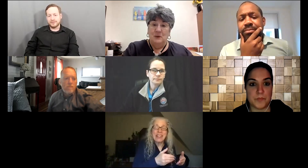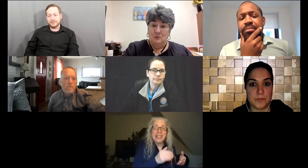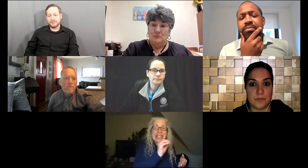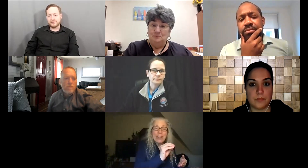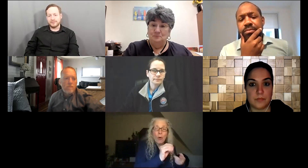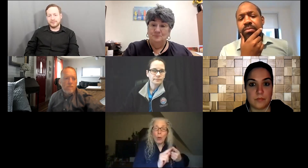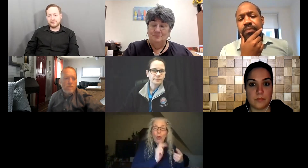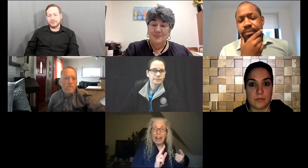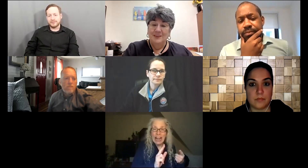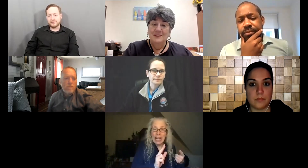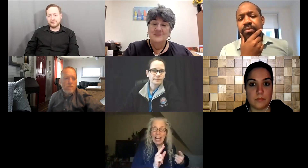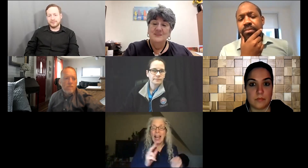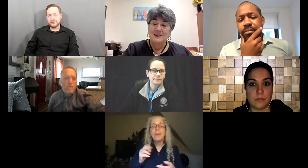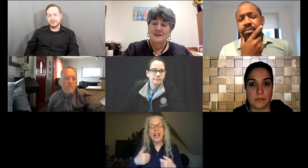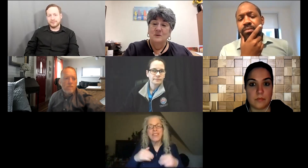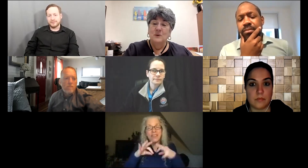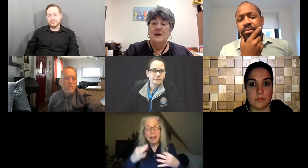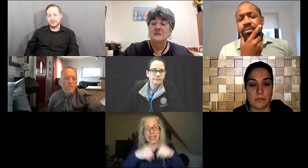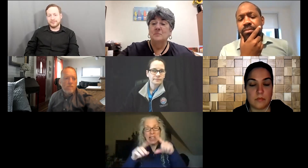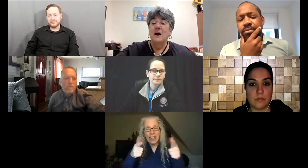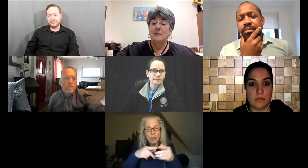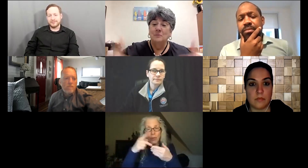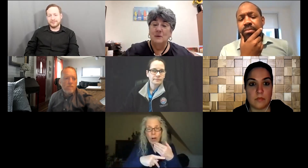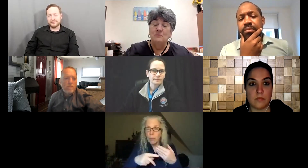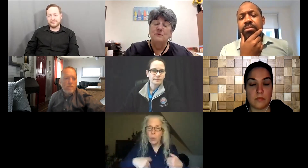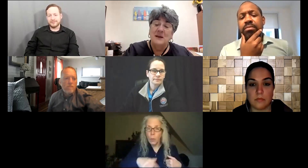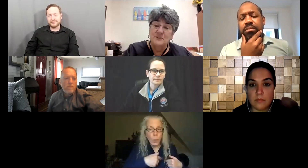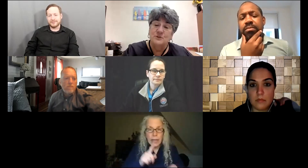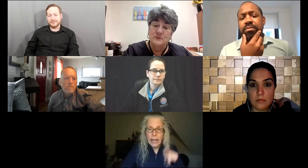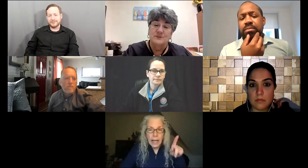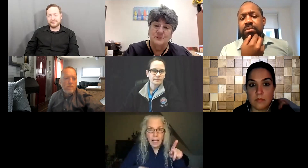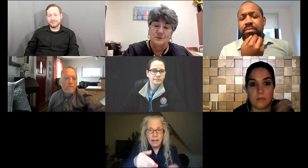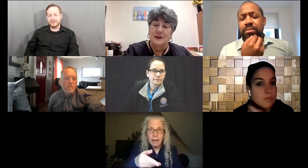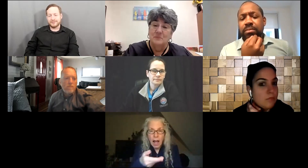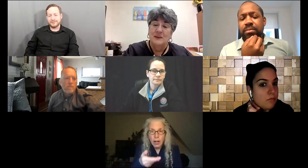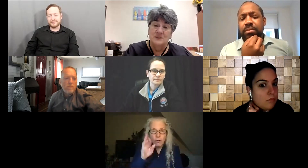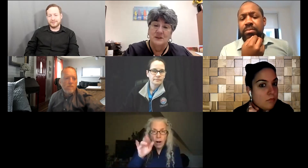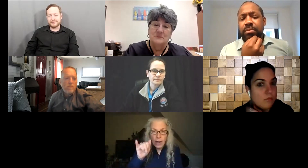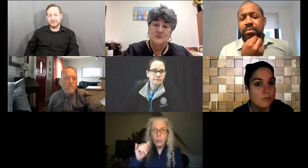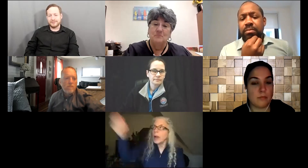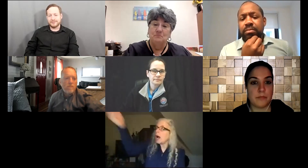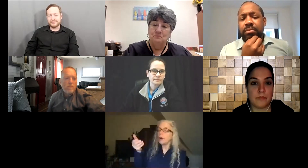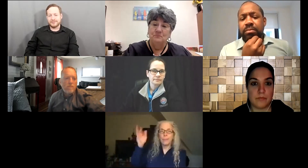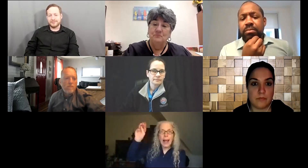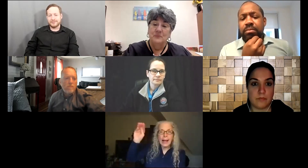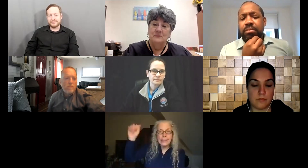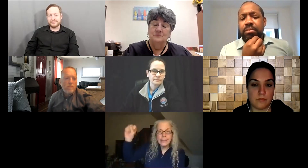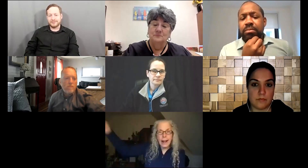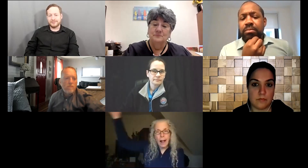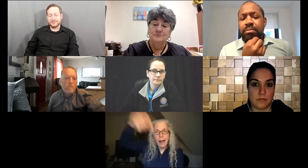find people in this state. We end up hiring people from Massachusetts to do that many times.